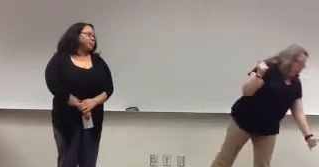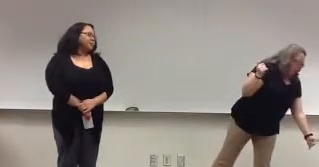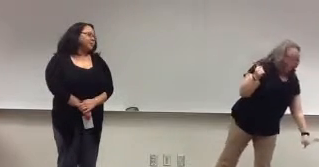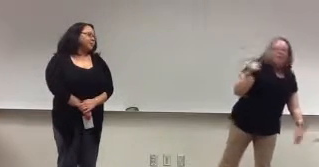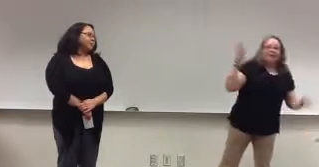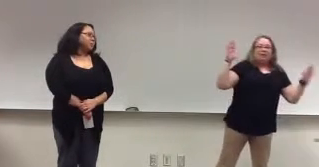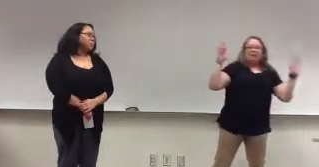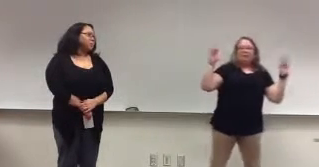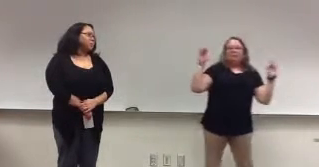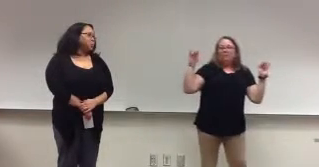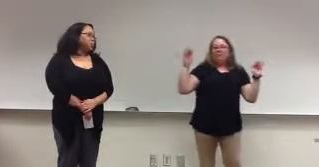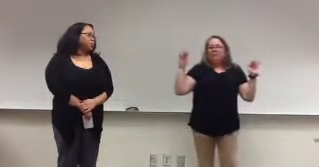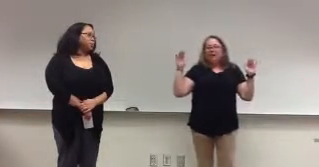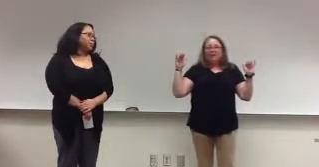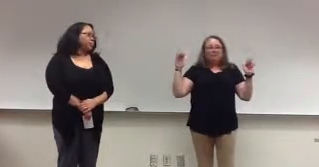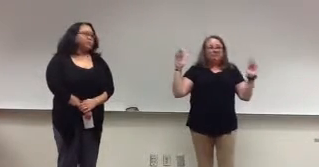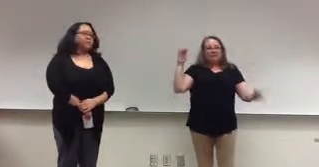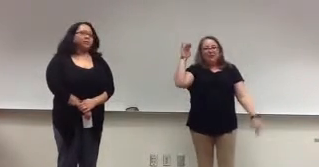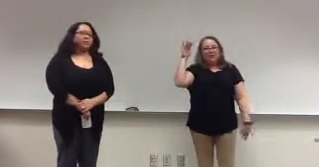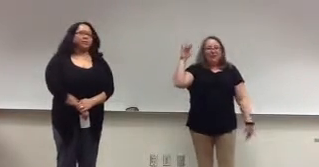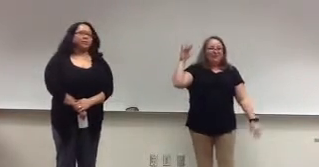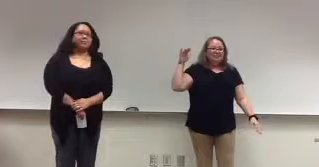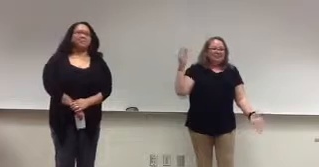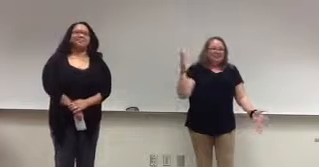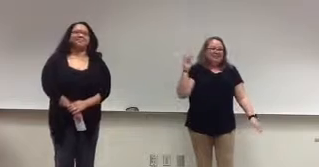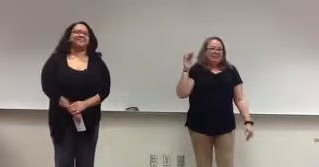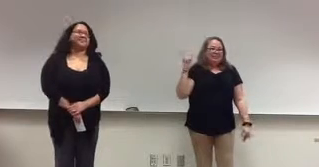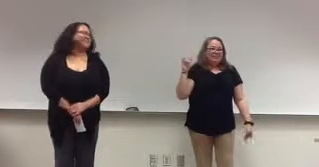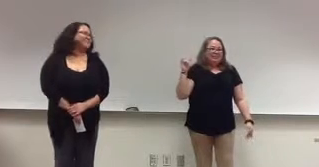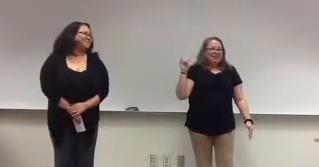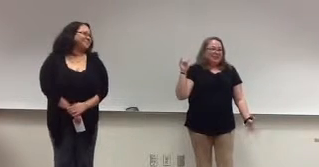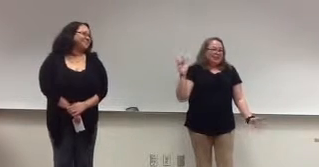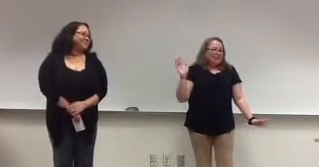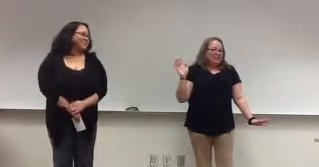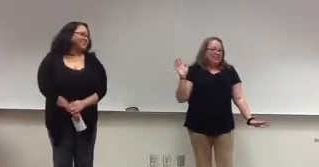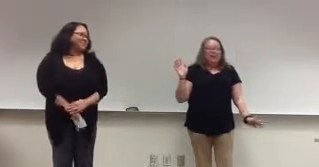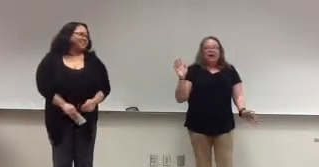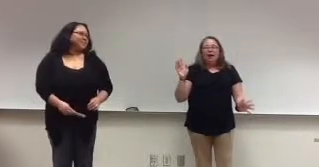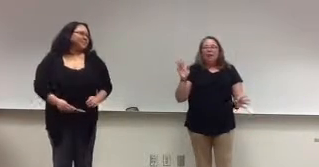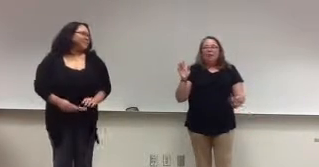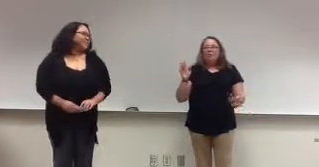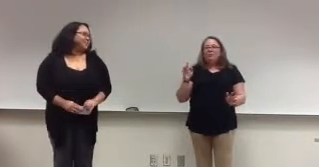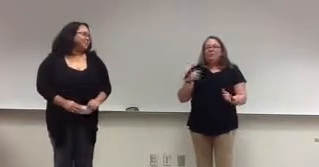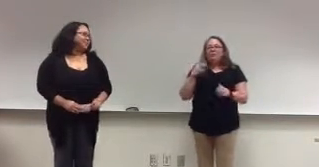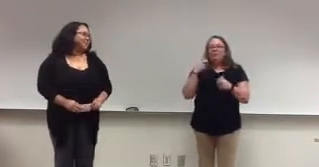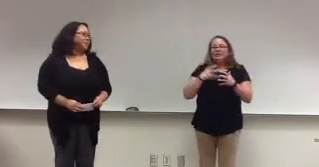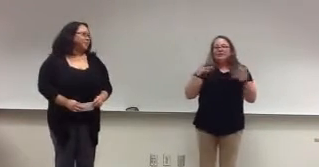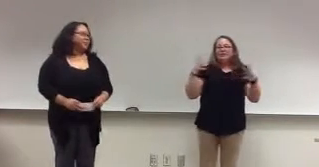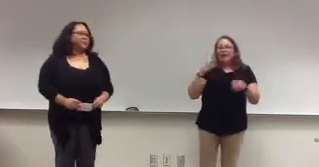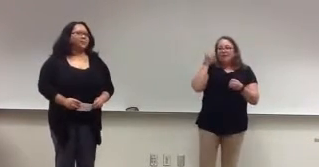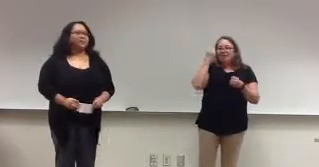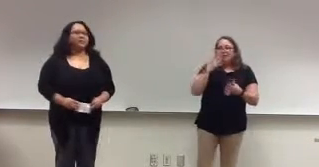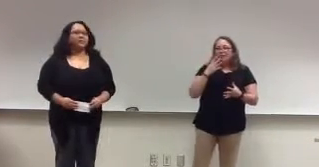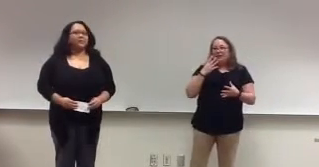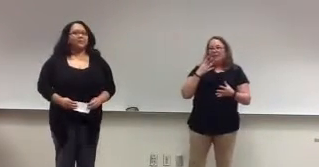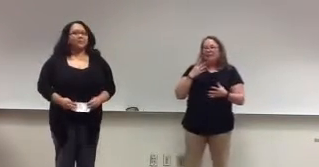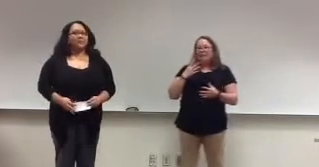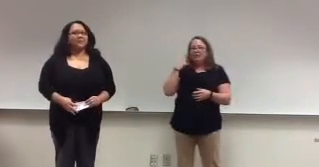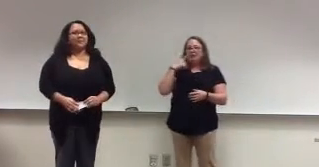is goodbye. Bye-bye. Very easy, right? Pretty easy. I know it's a lot for you, a lot of information for you